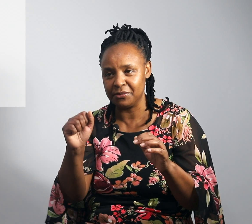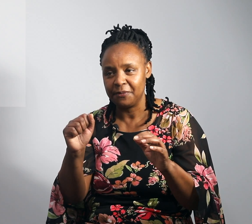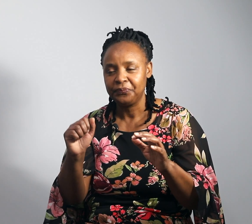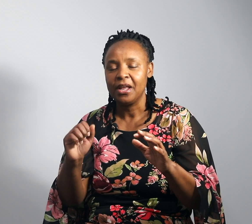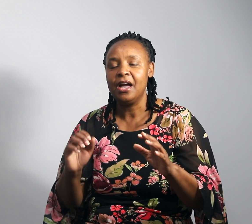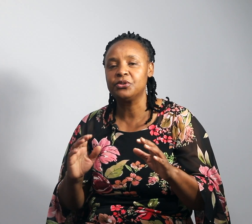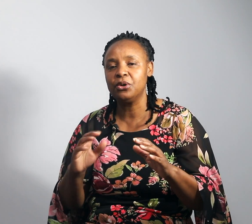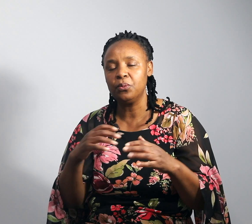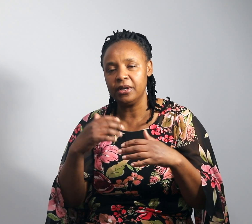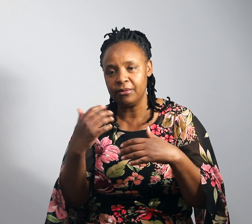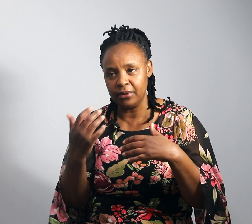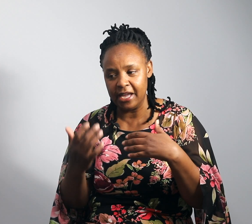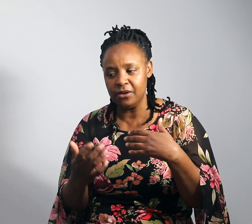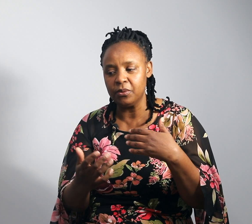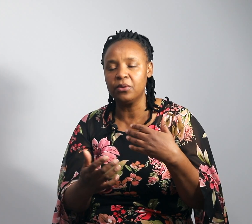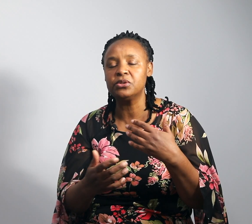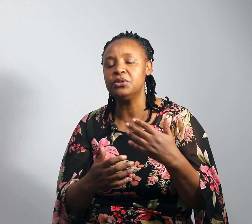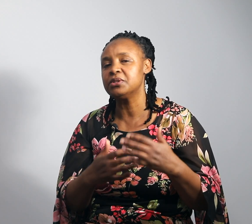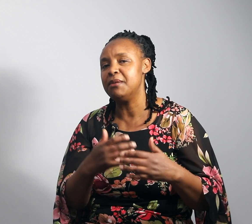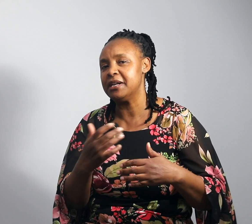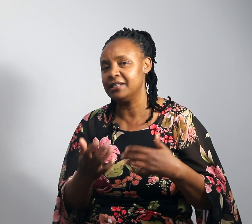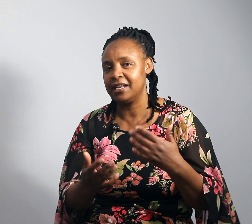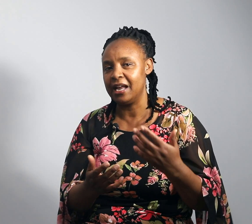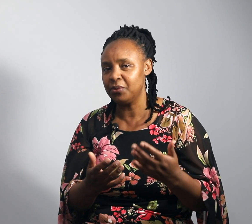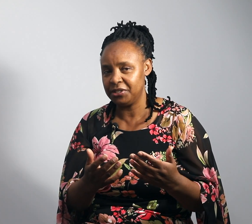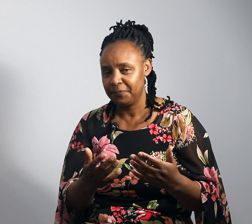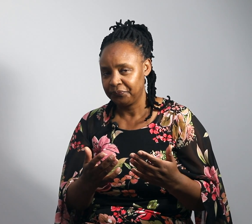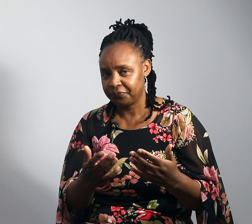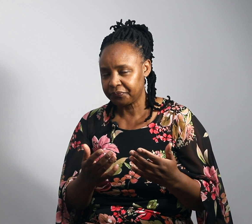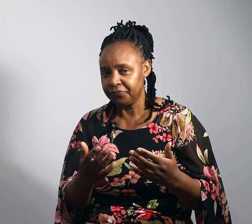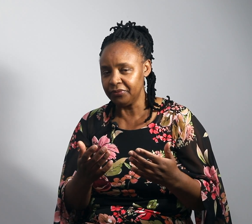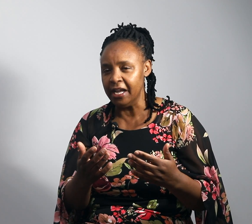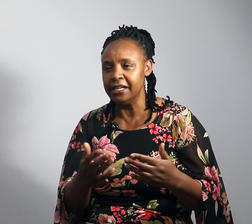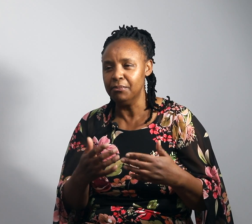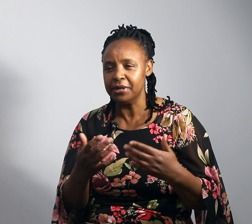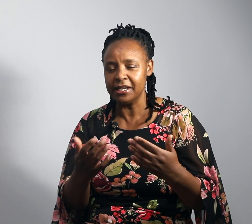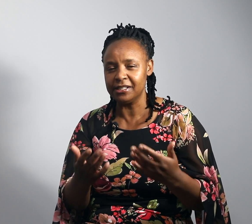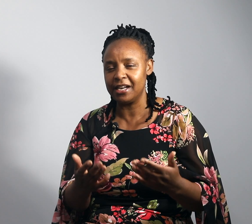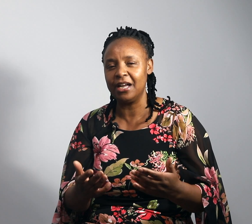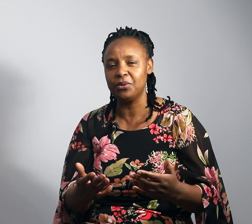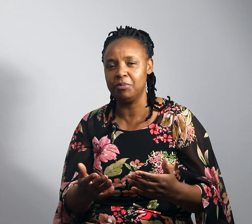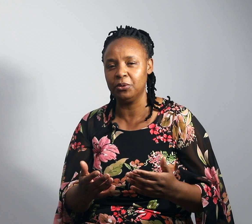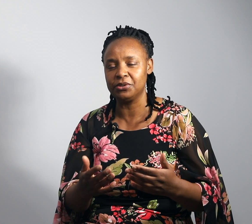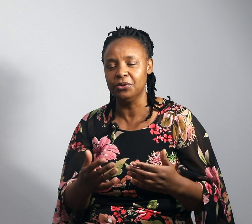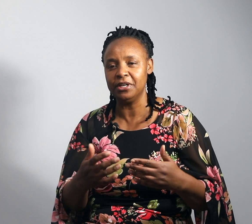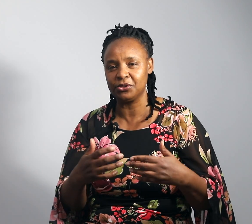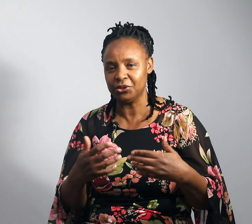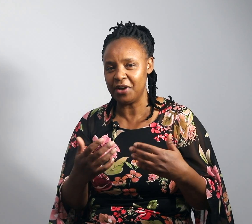names. And so again, we are going to use the American Sign Language. And I'm bringing in sign language because, it's also